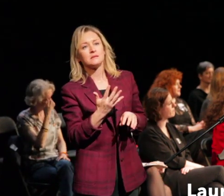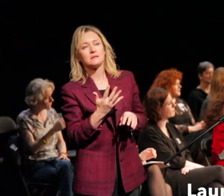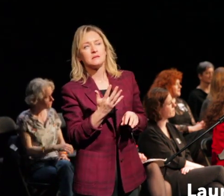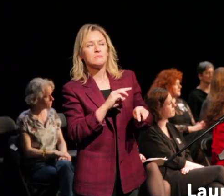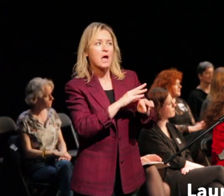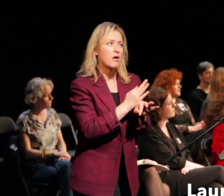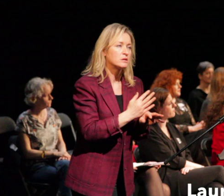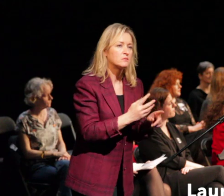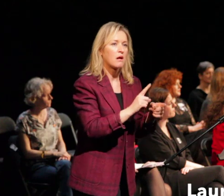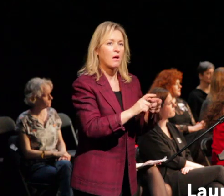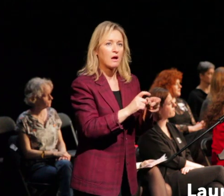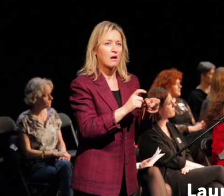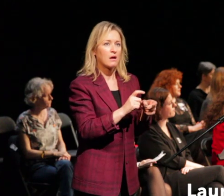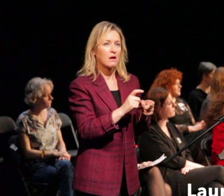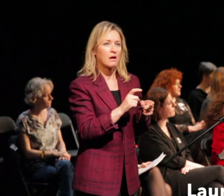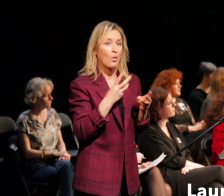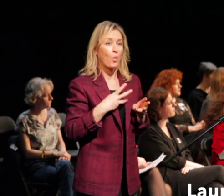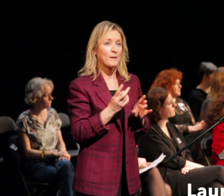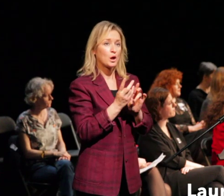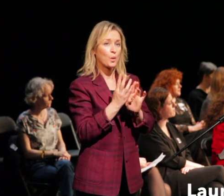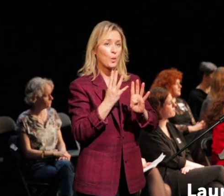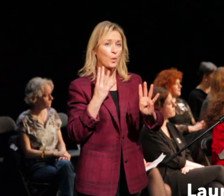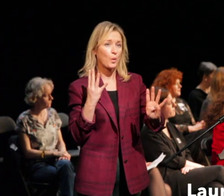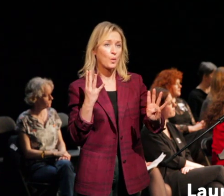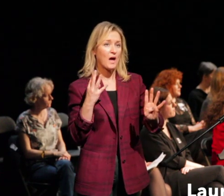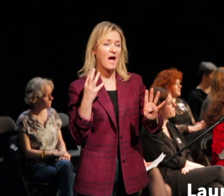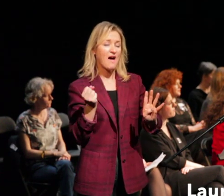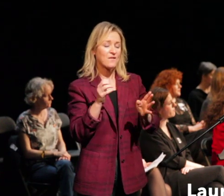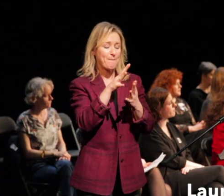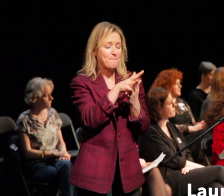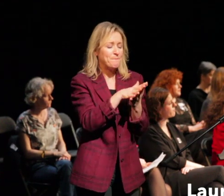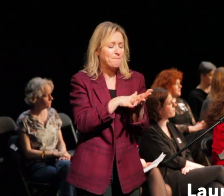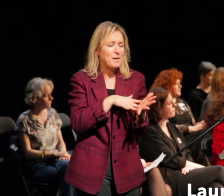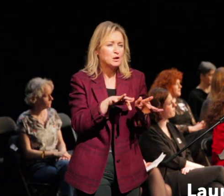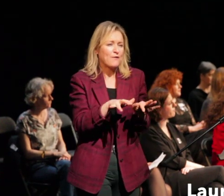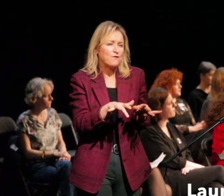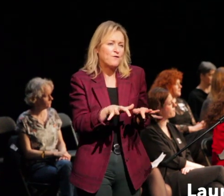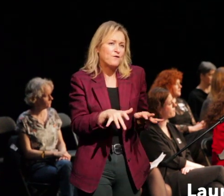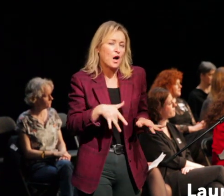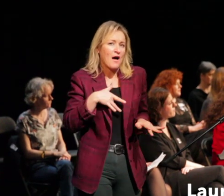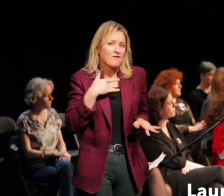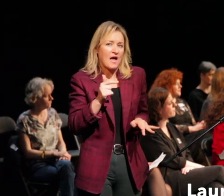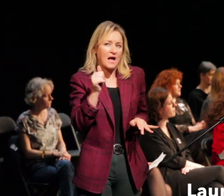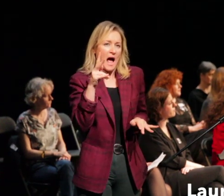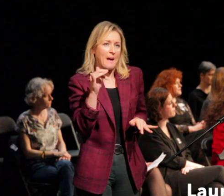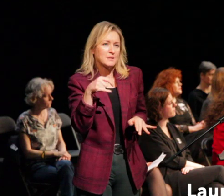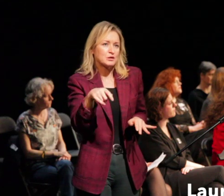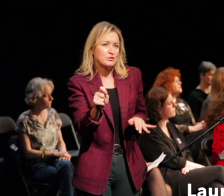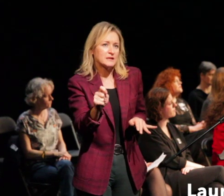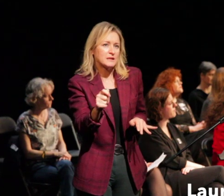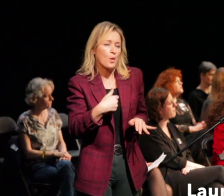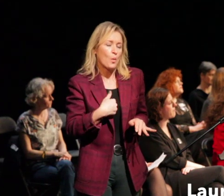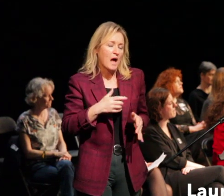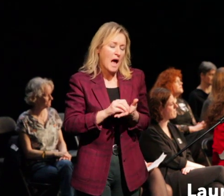There's a queue of women with ink-stained fingers and pages full of life on Abbey Street, and we're plowing through the stars one